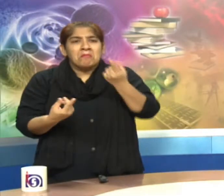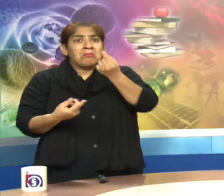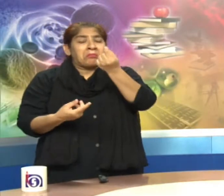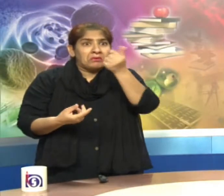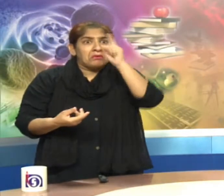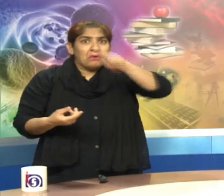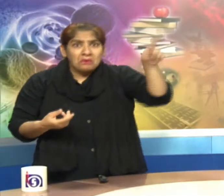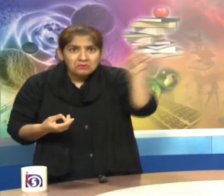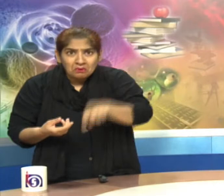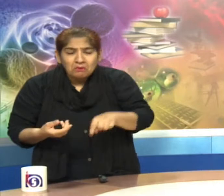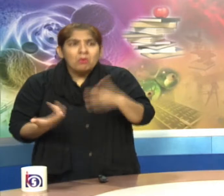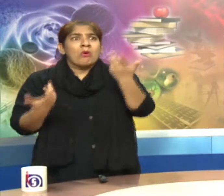because